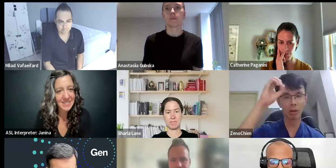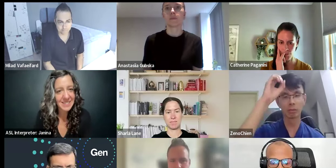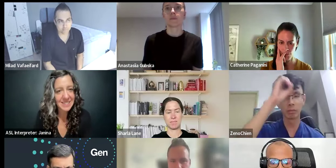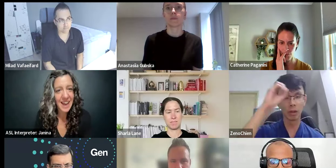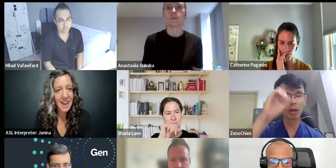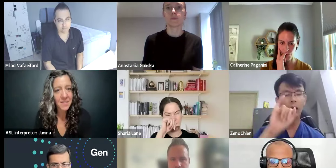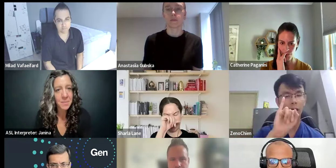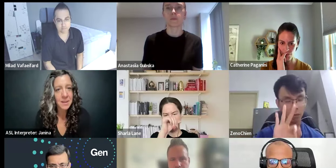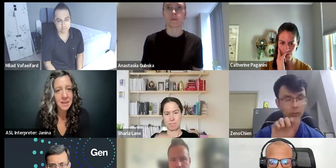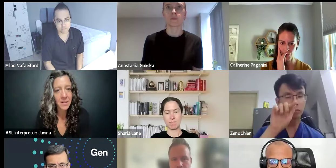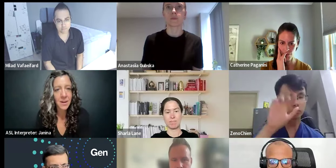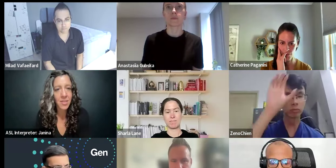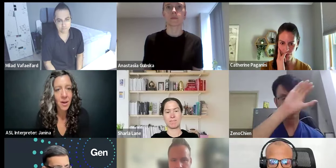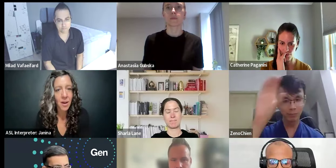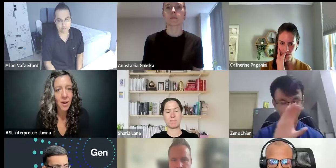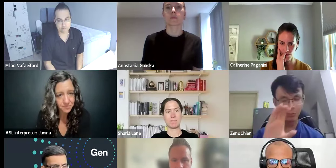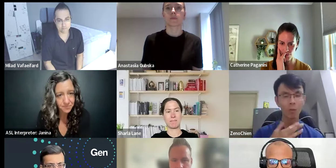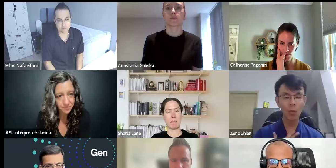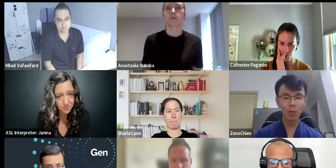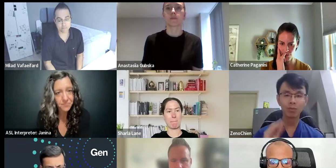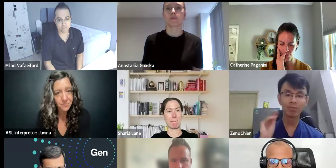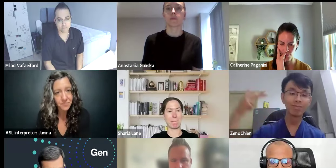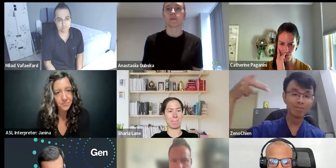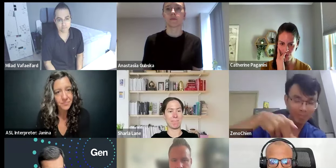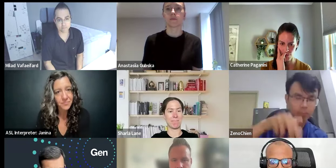And Zeno Chan says, yeah, I have an opinion or a thought.